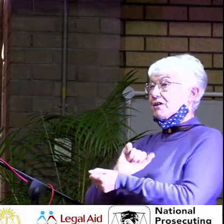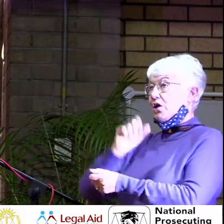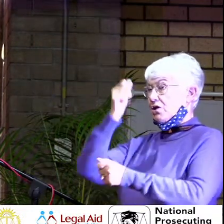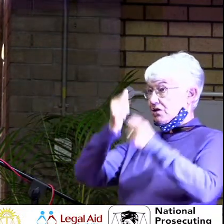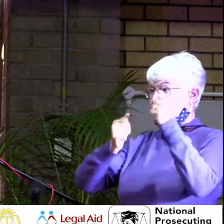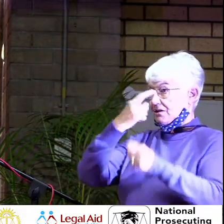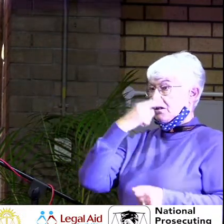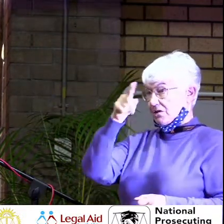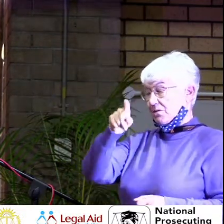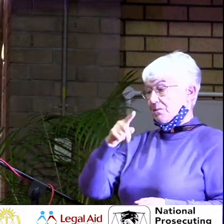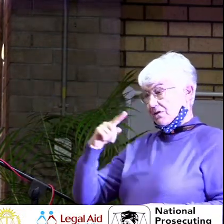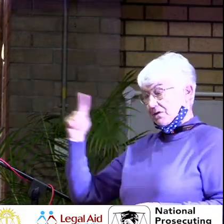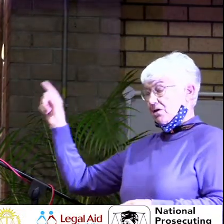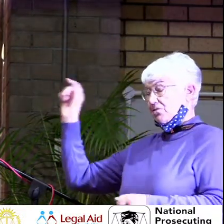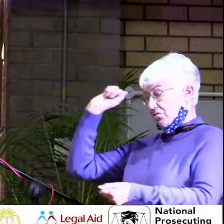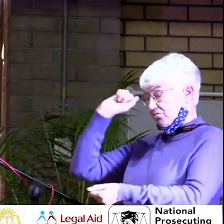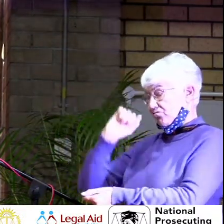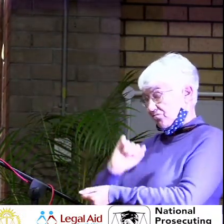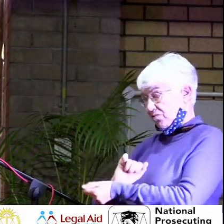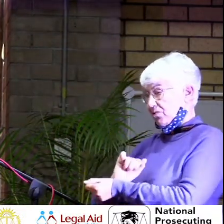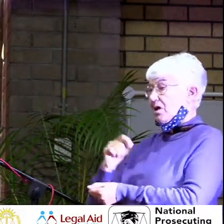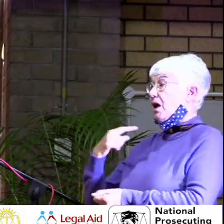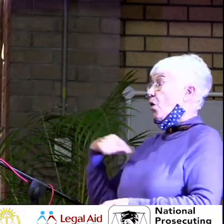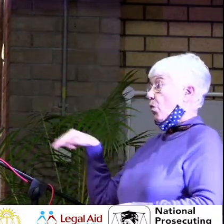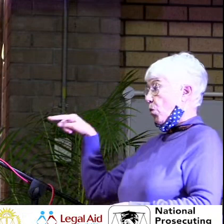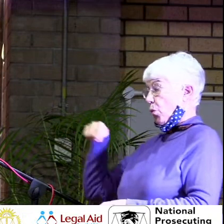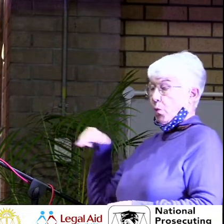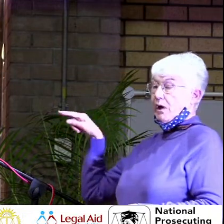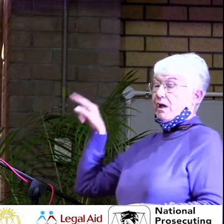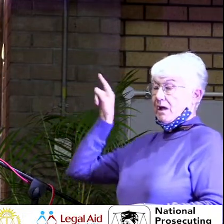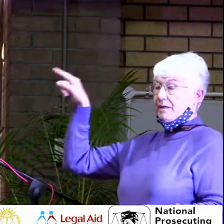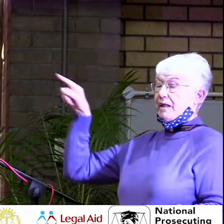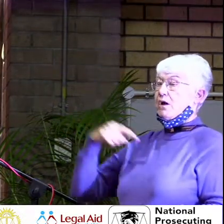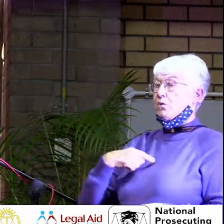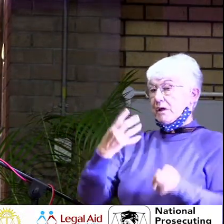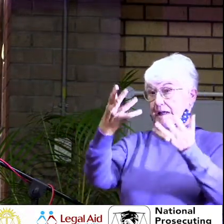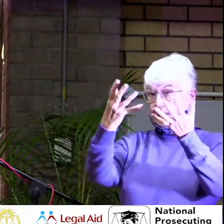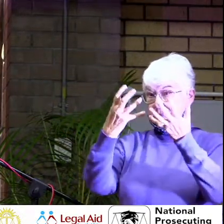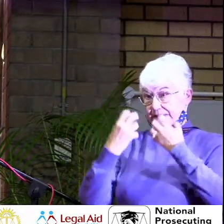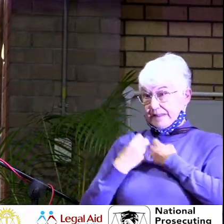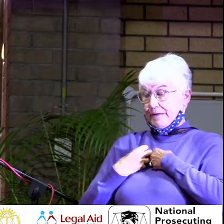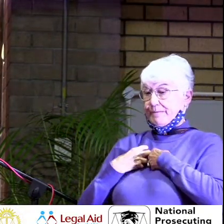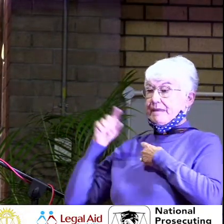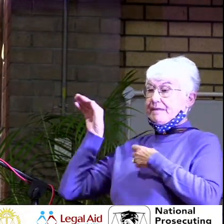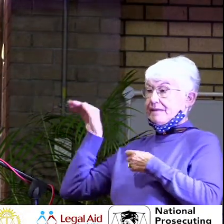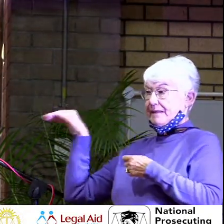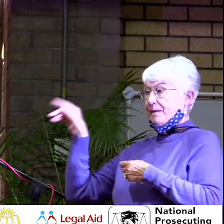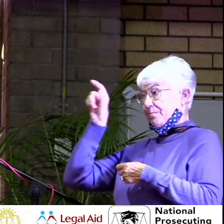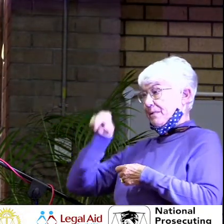that have been incarcerated because they are still under remand.